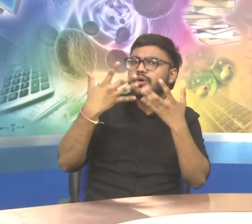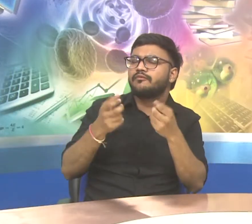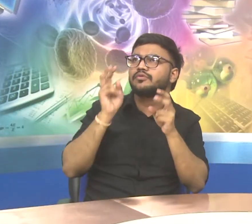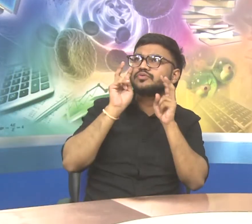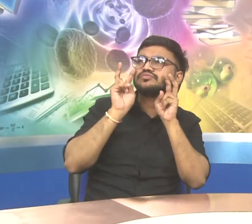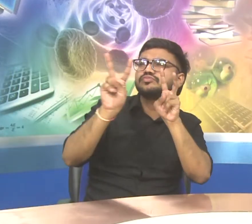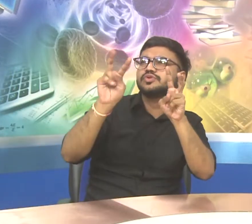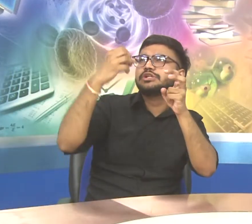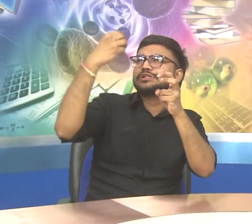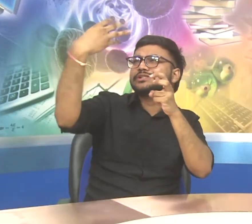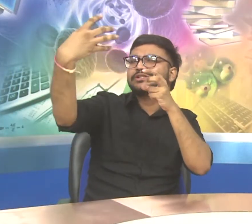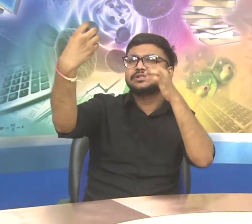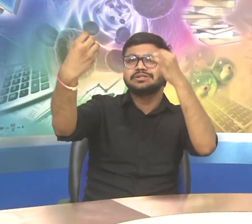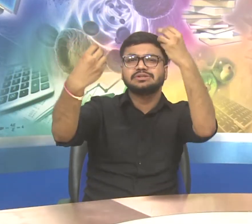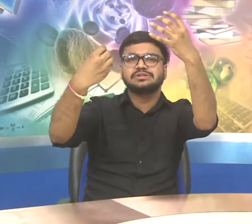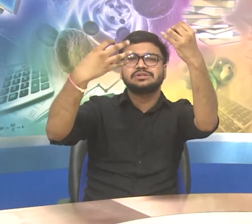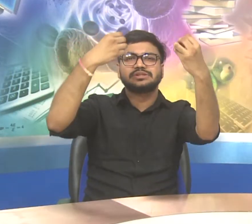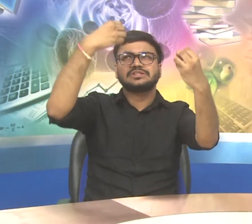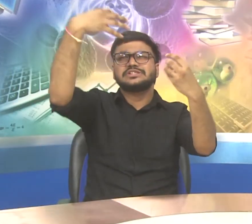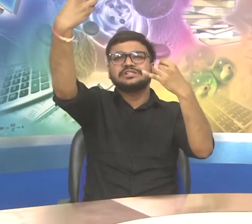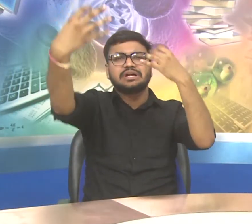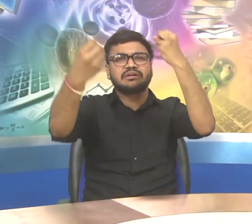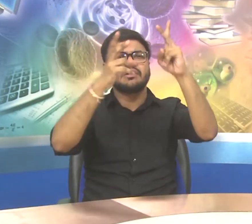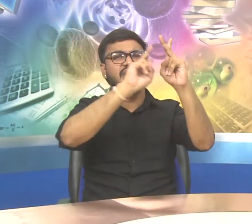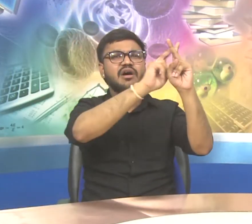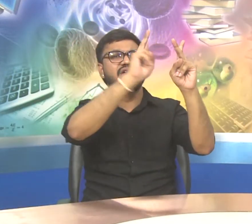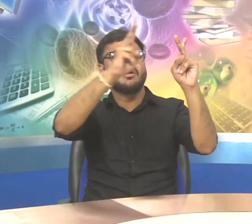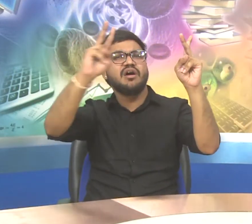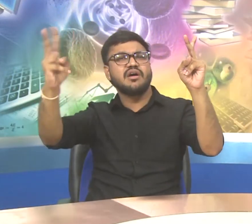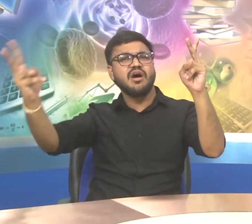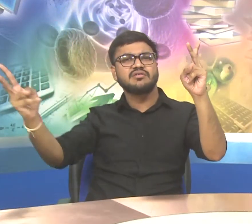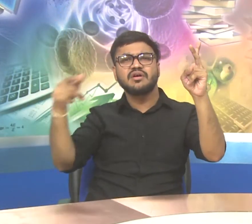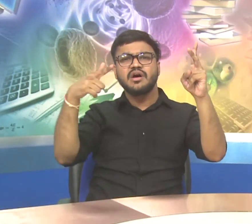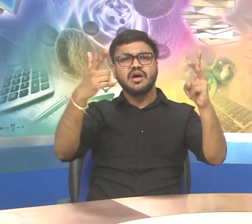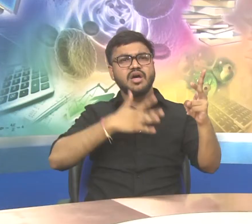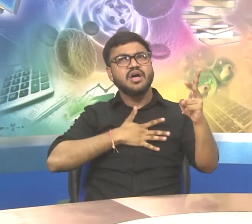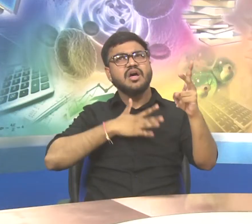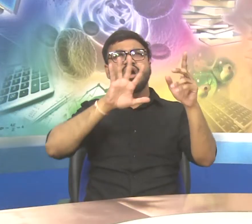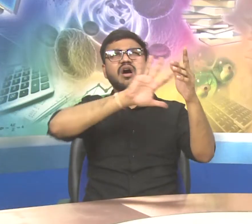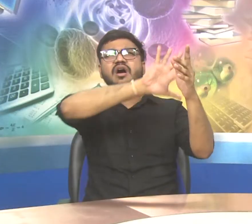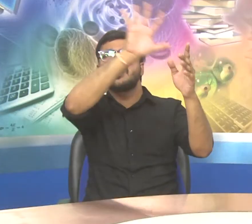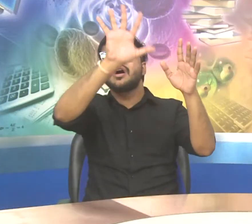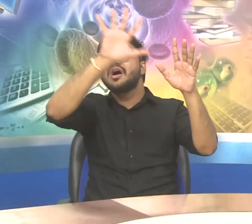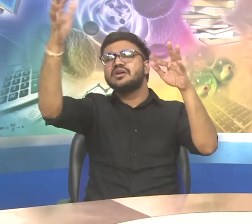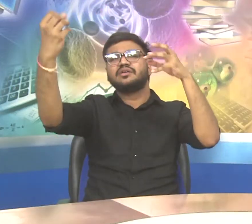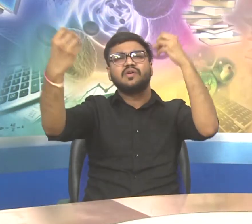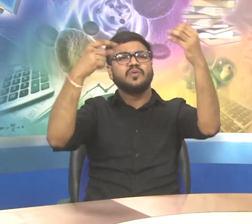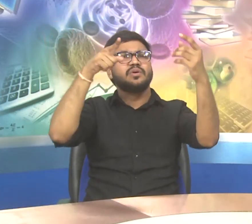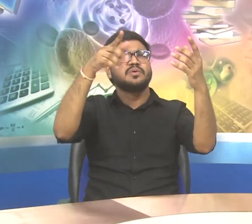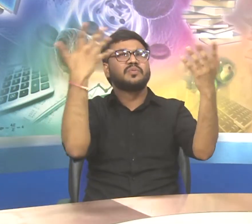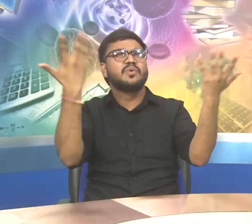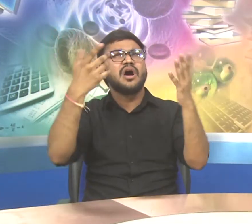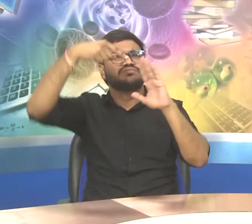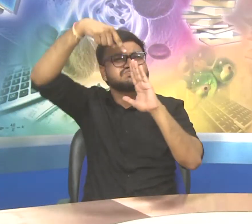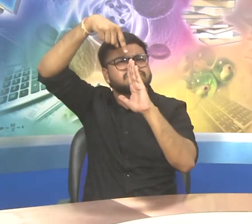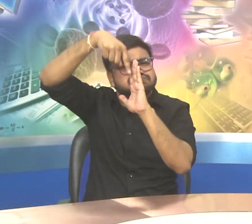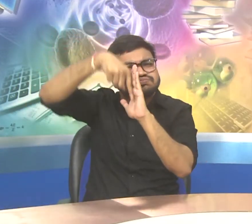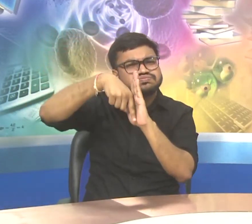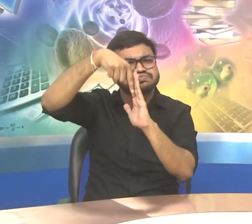you feel very fascination or you become very interesting, which makes us wonder